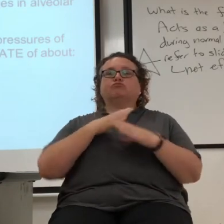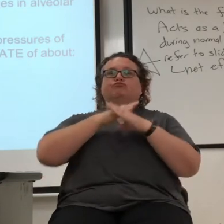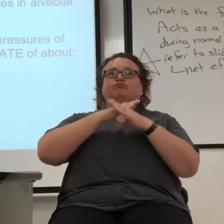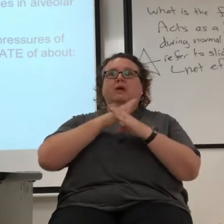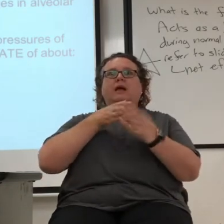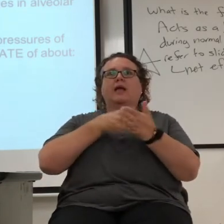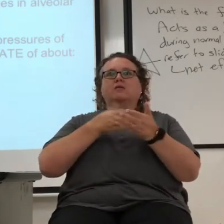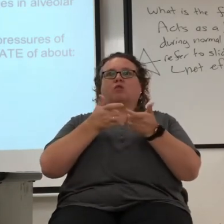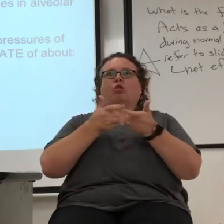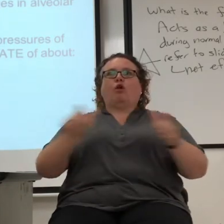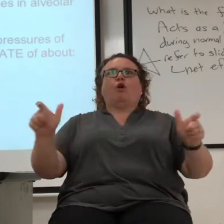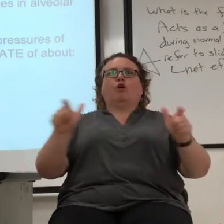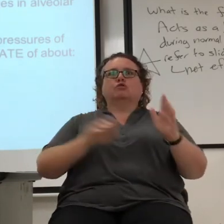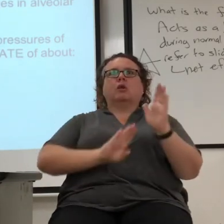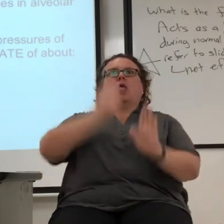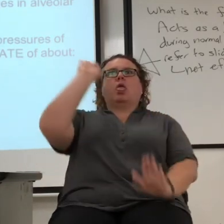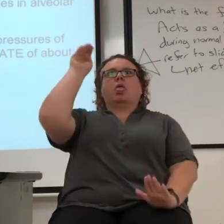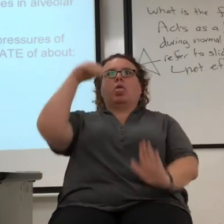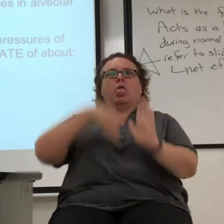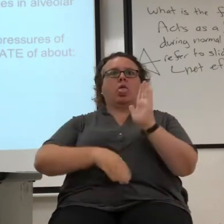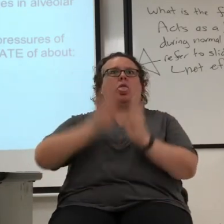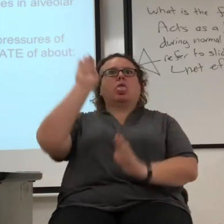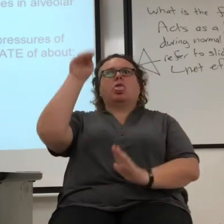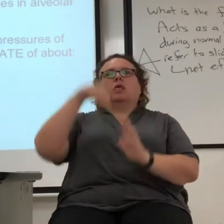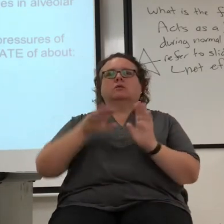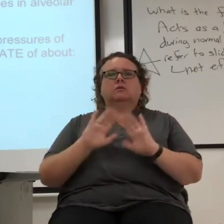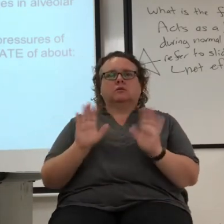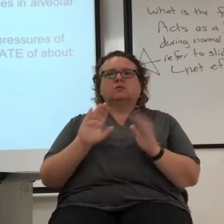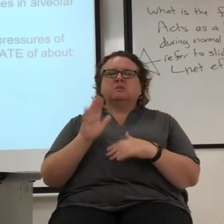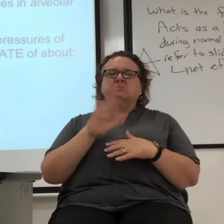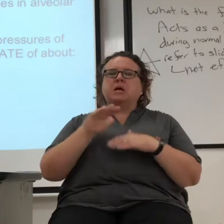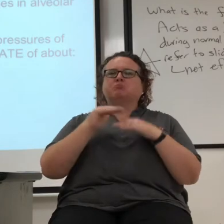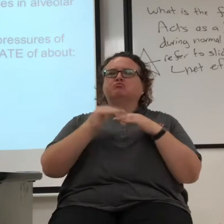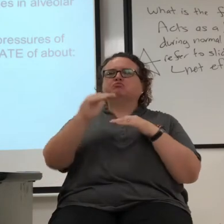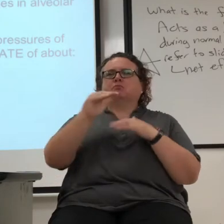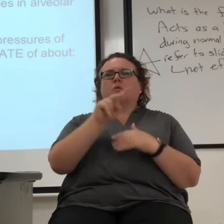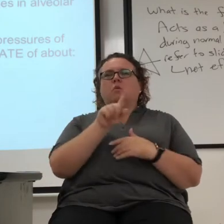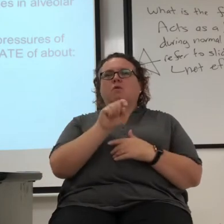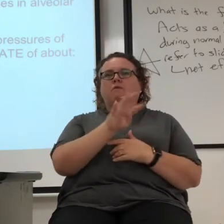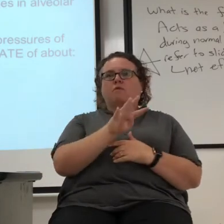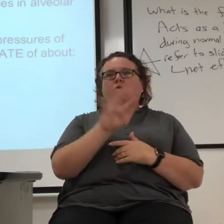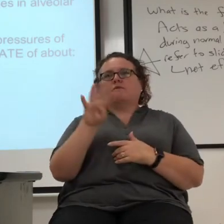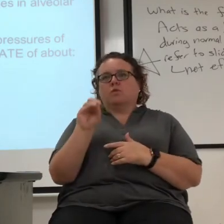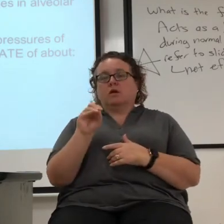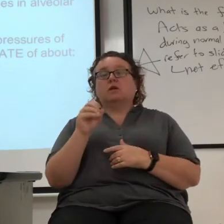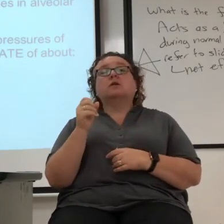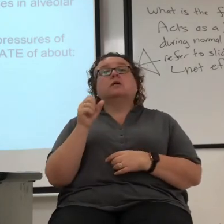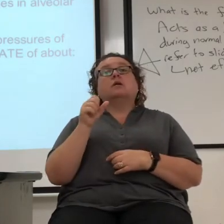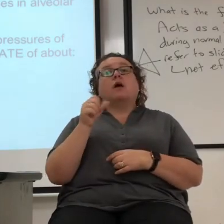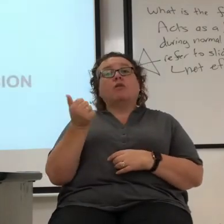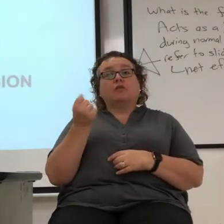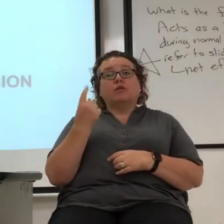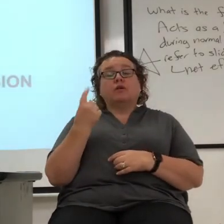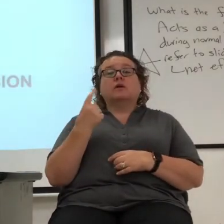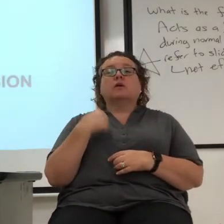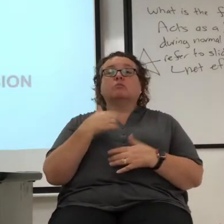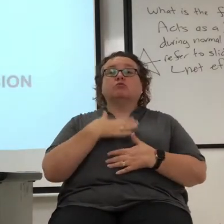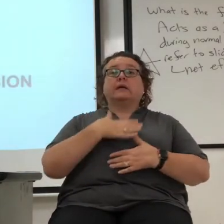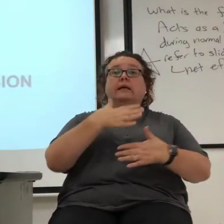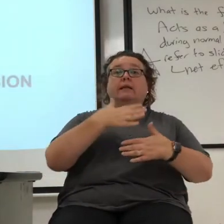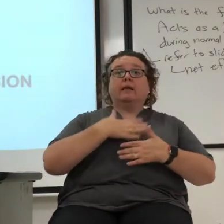keep a steady state of about 104.40. And then so the other thing is, you know, breathing and blood